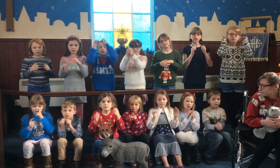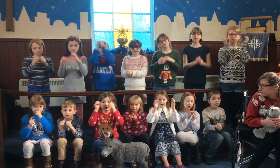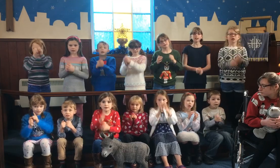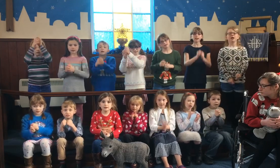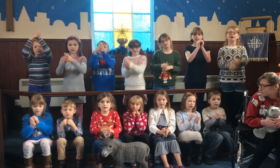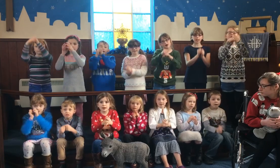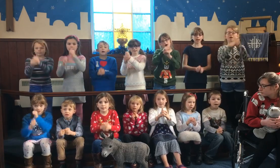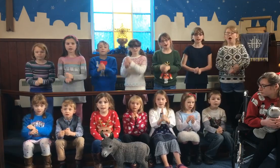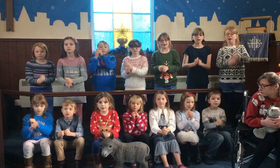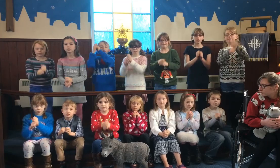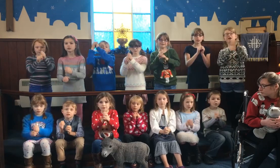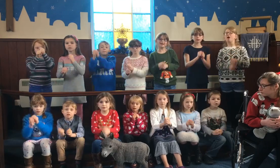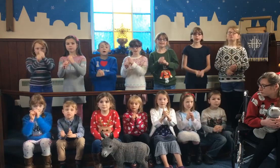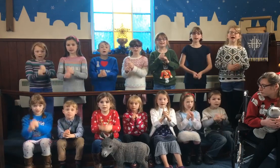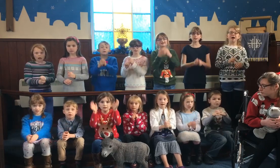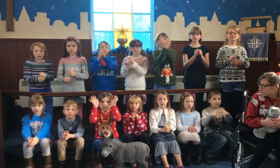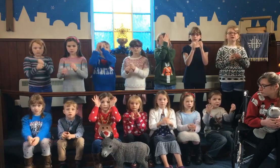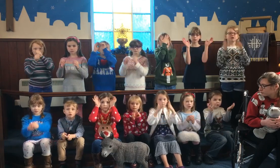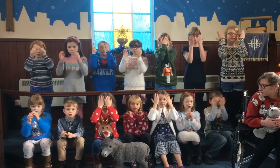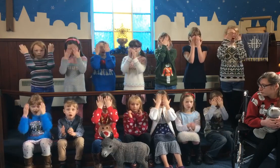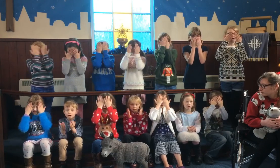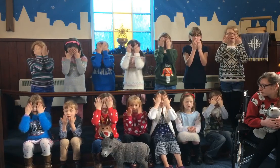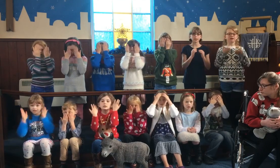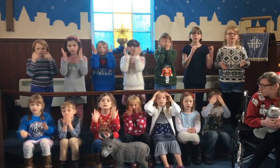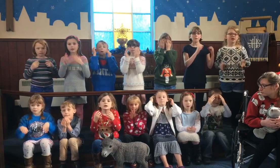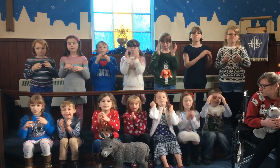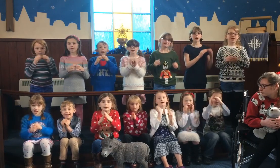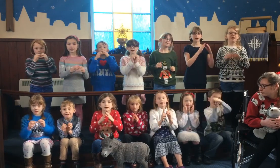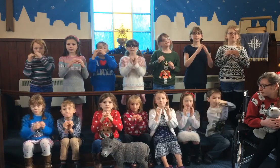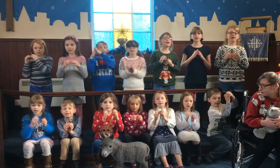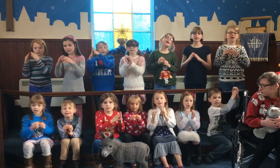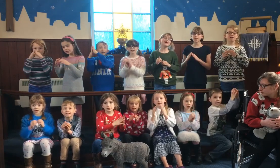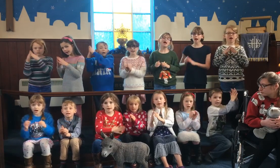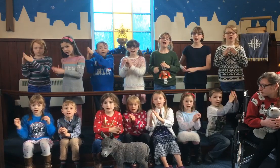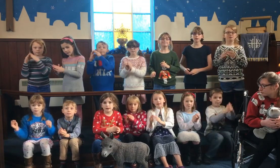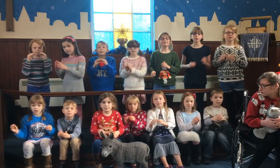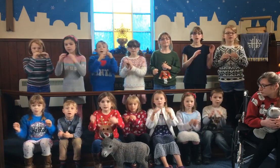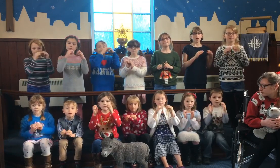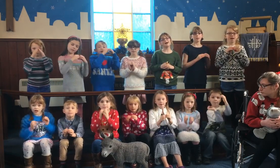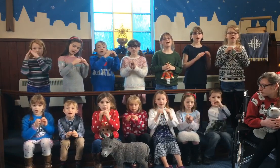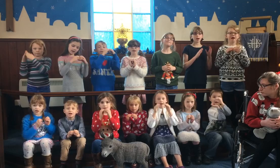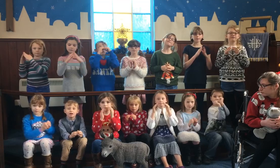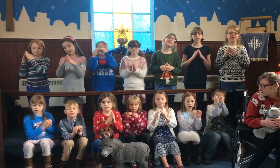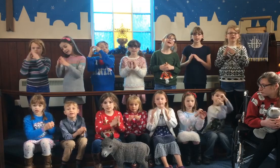Don't give up, man, little donkey,